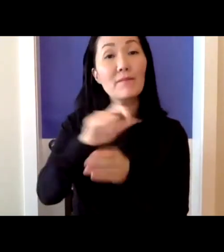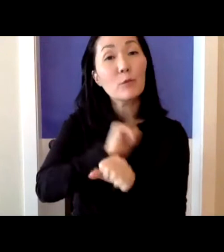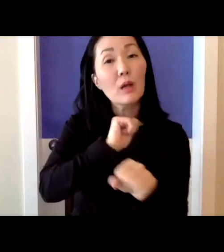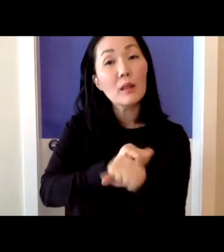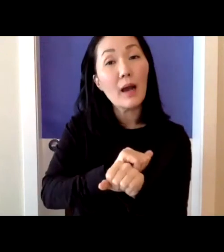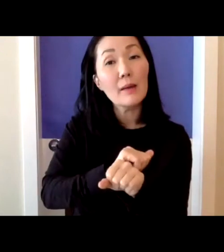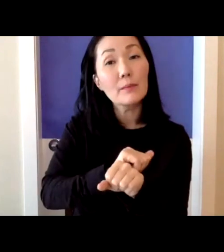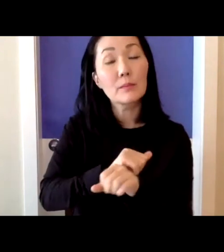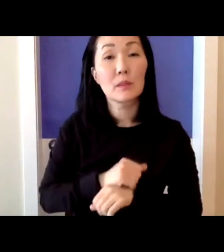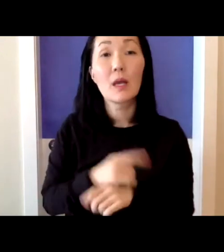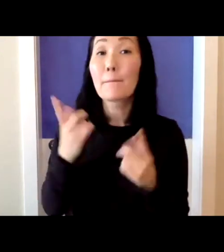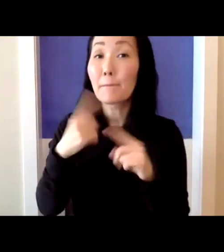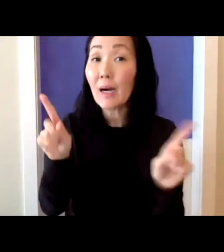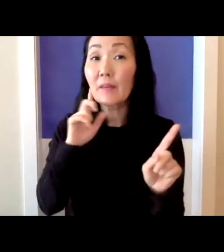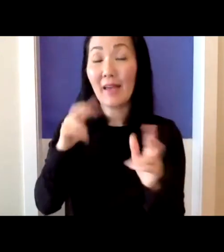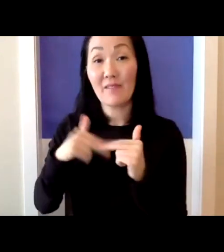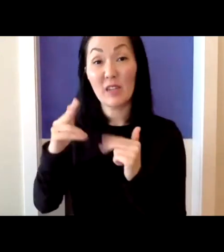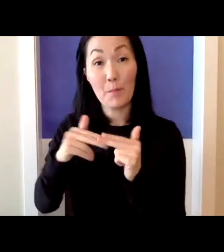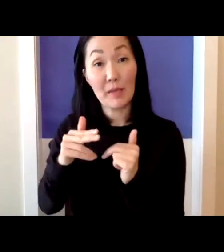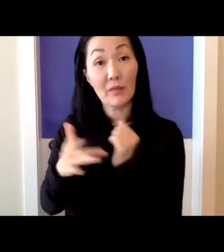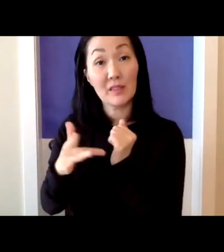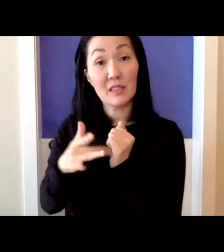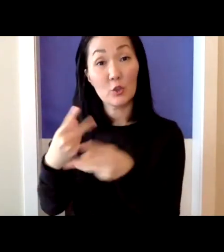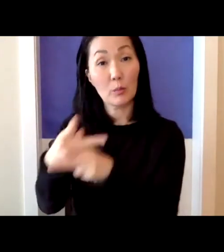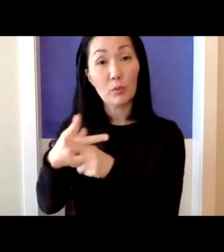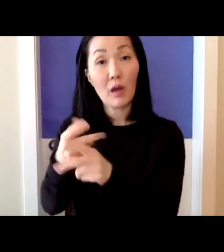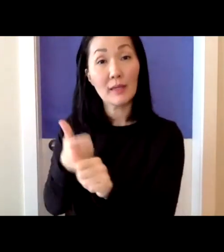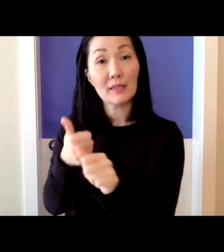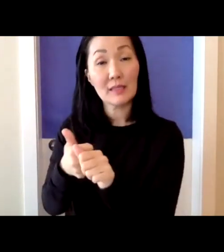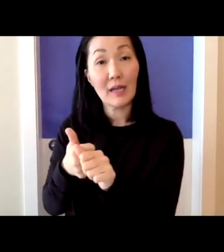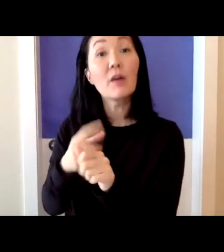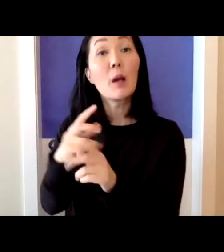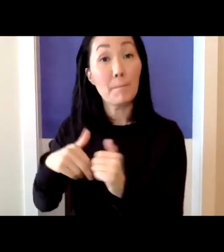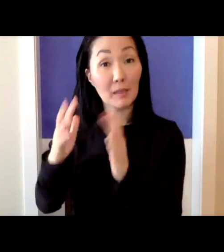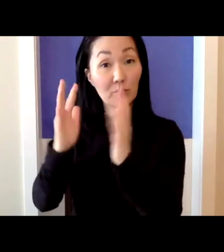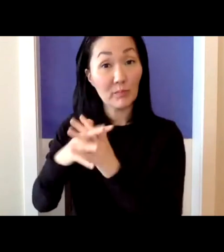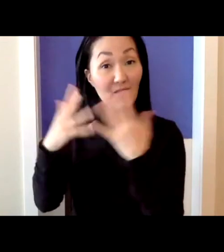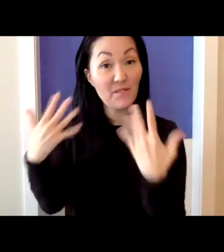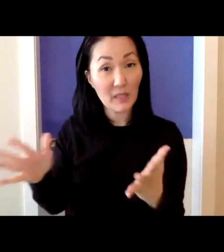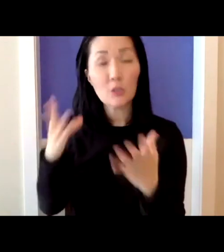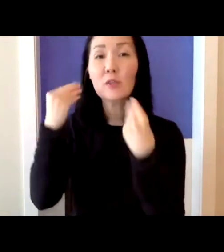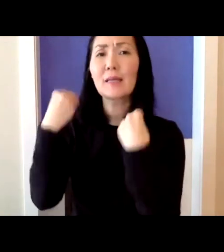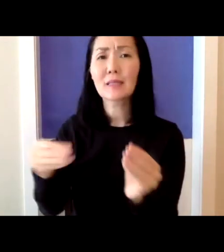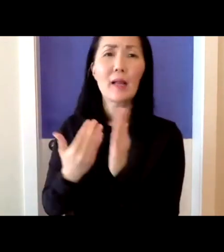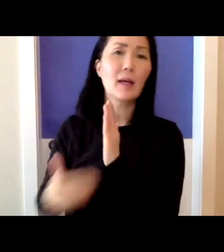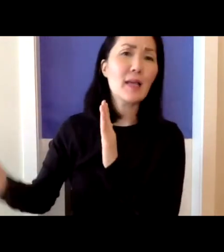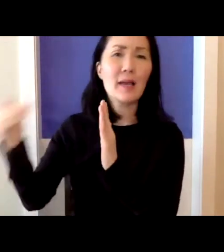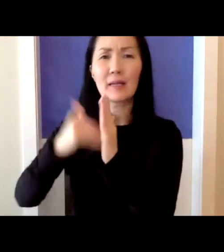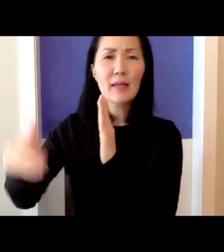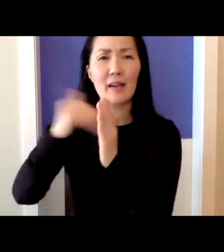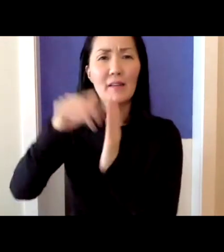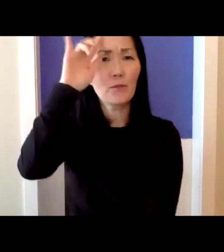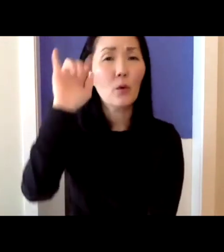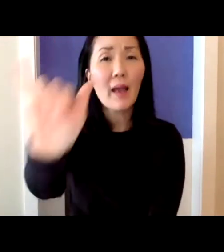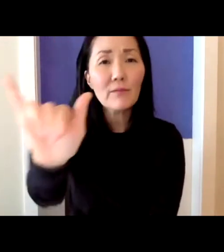developers to build that digital product. But once it's built, they can sell it an infinite number of times. You know, this profitability is not limited to